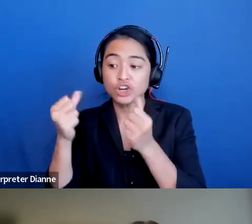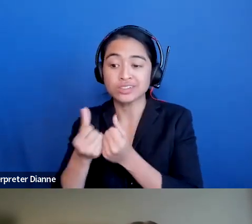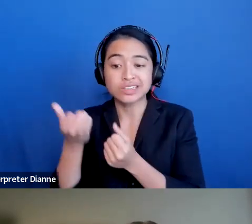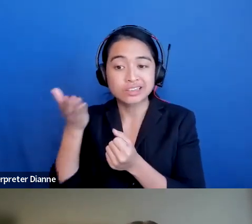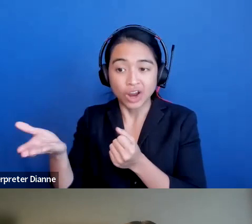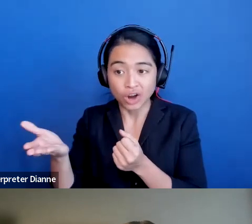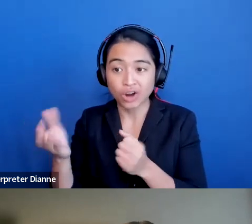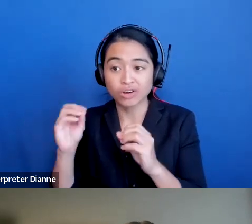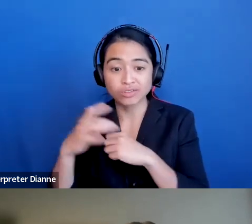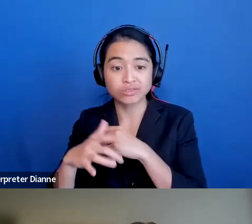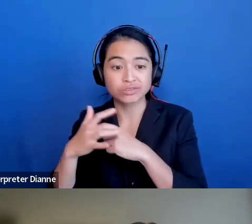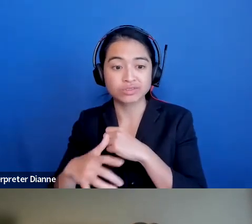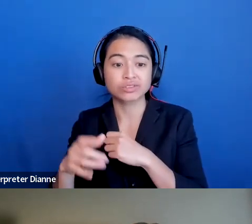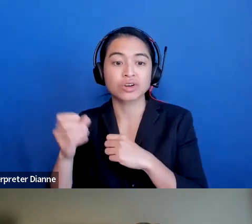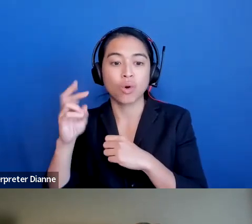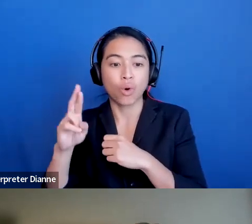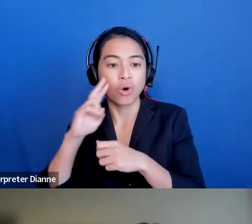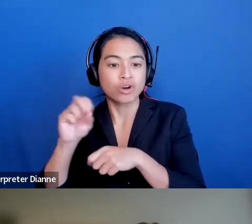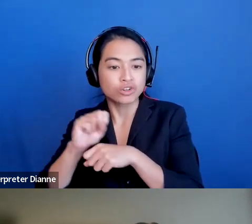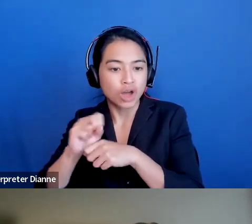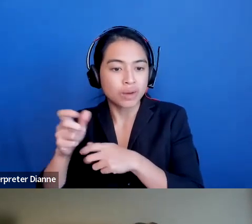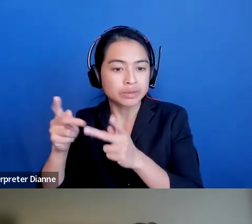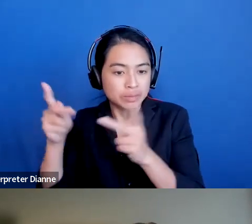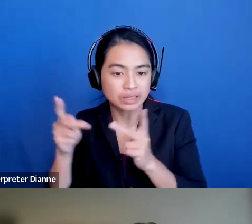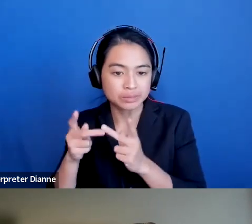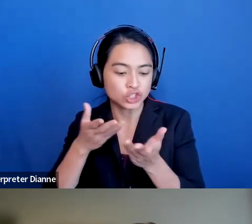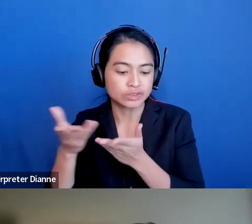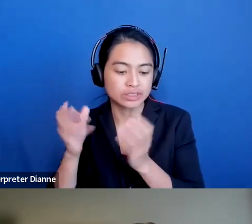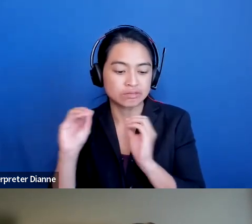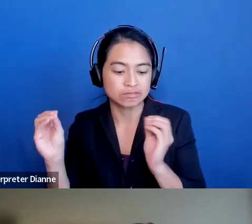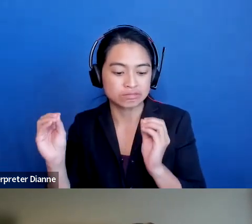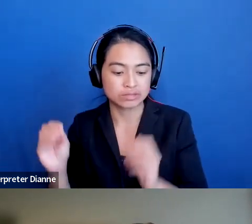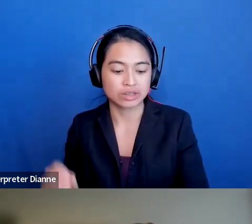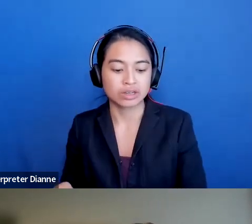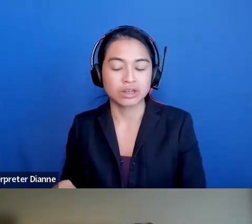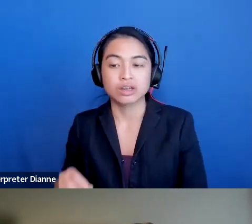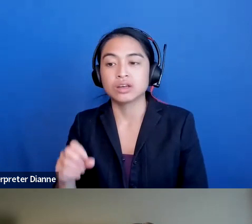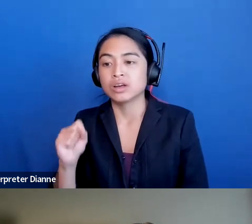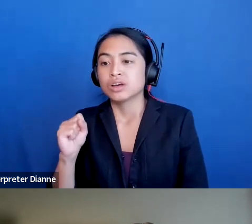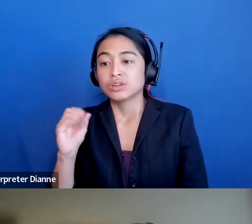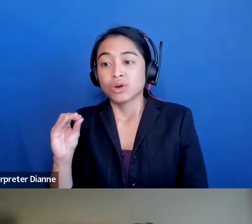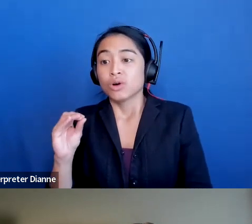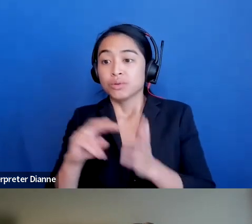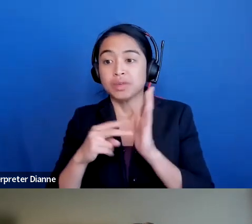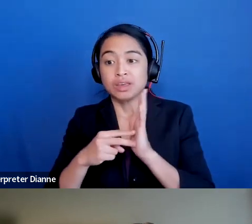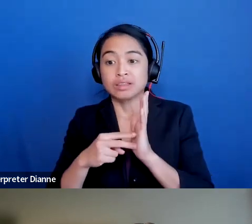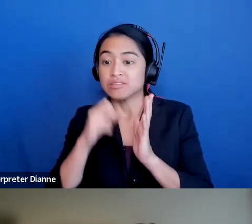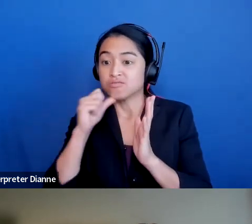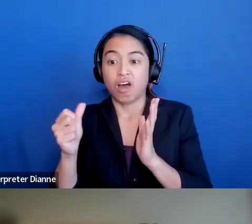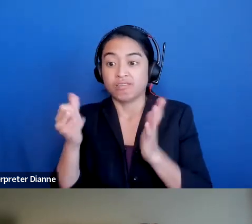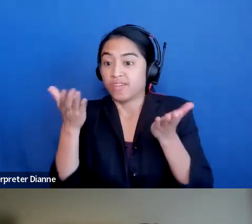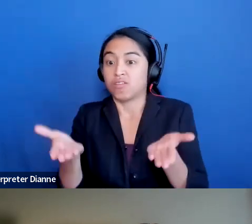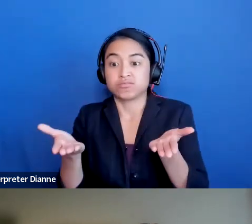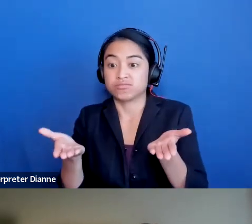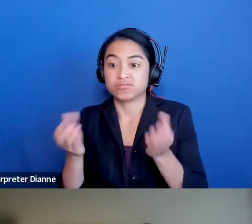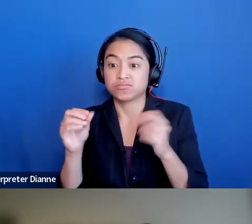with job search or placement services. And so that means, you know, basically it doesn't exist.